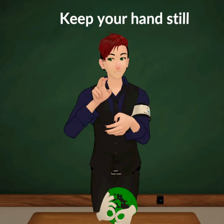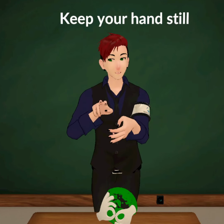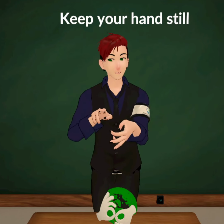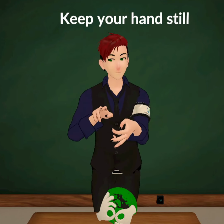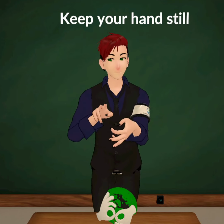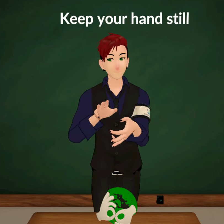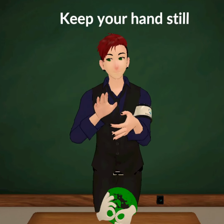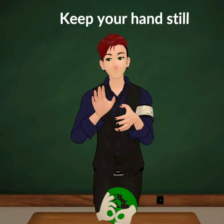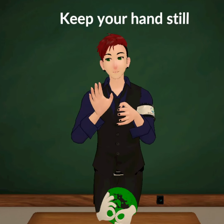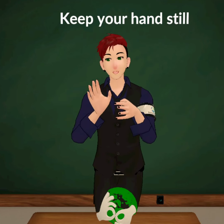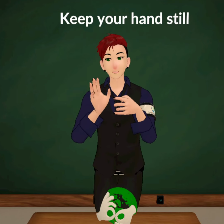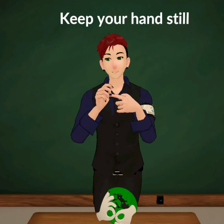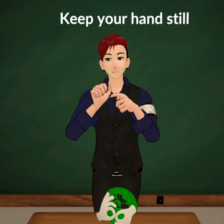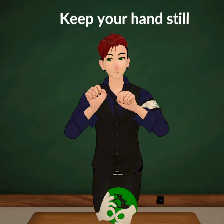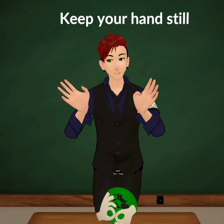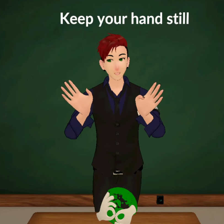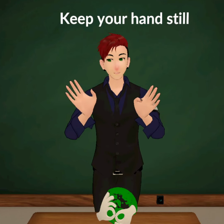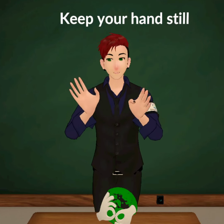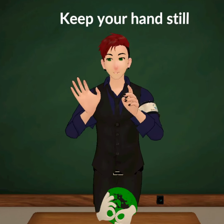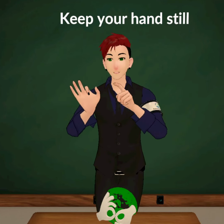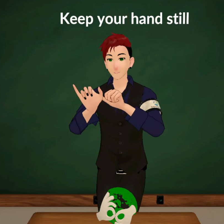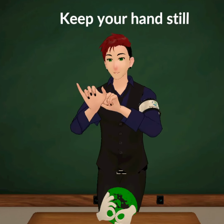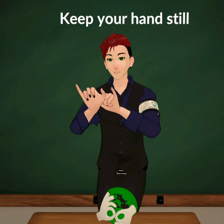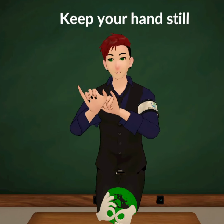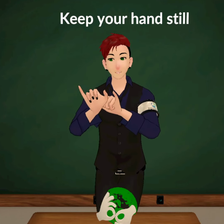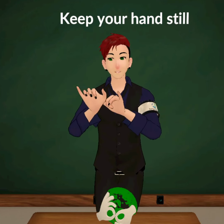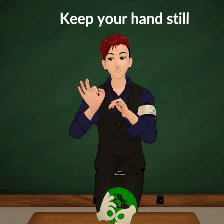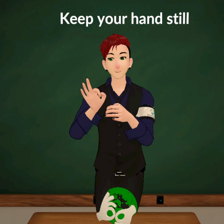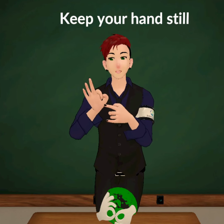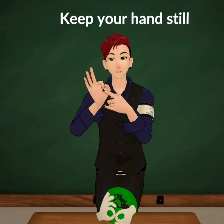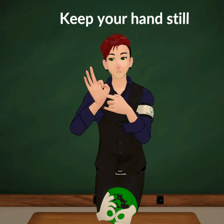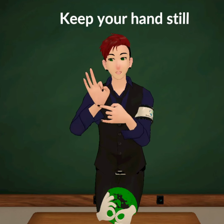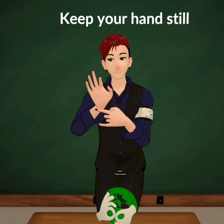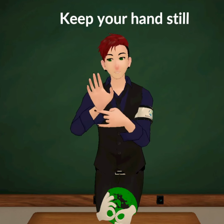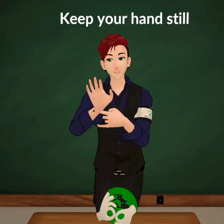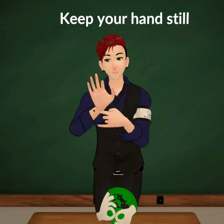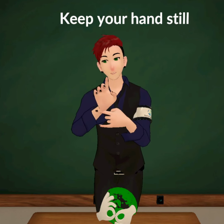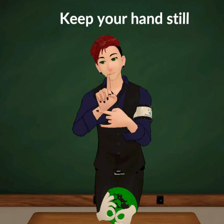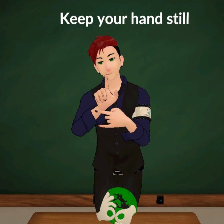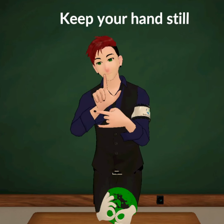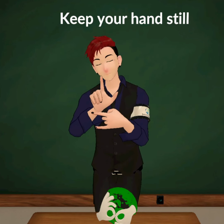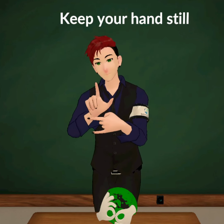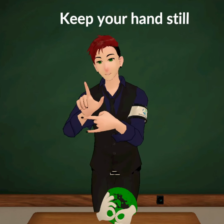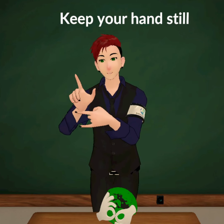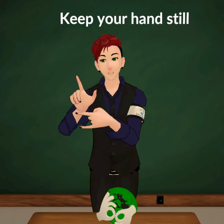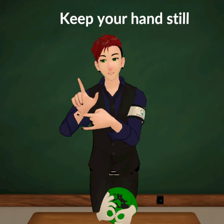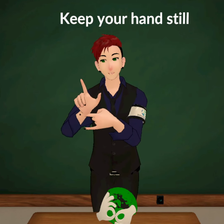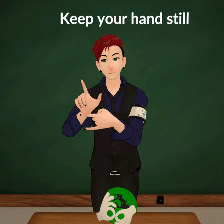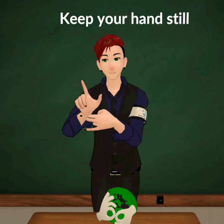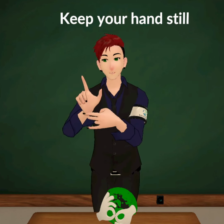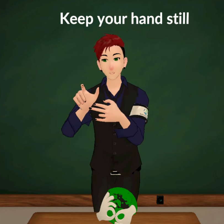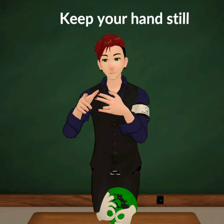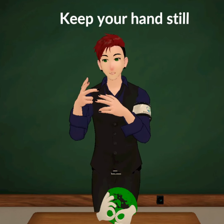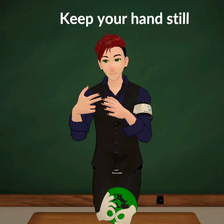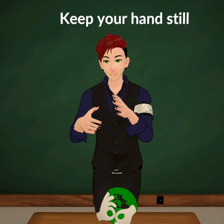see, and it is not clear. You want your hand to stay there unless you are dragging for a double letter.